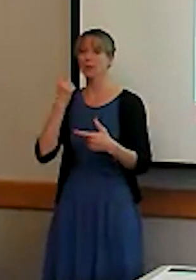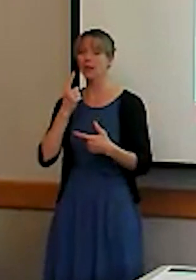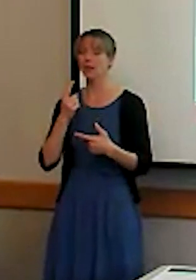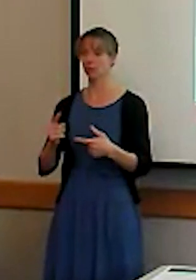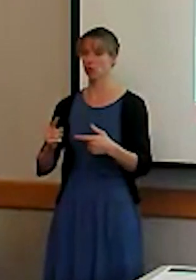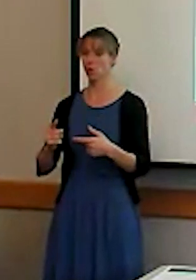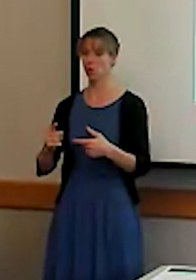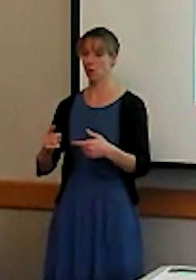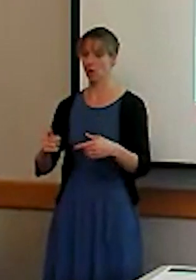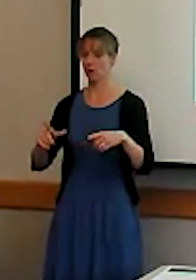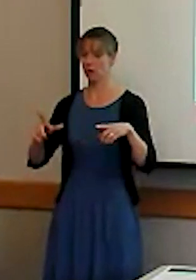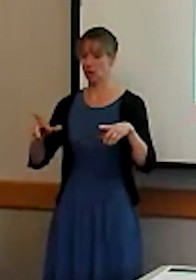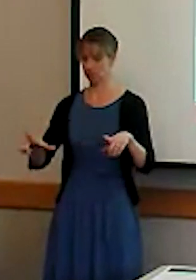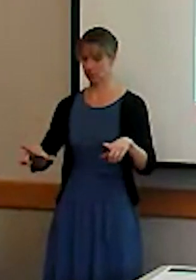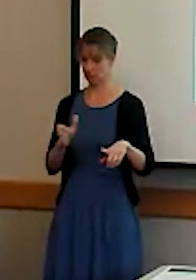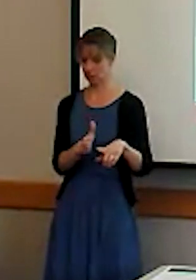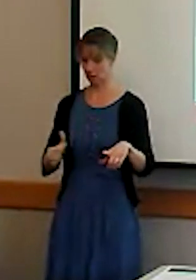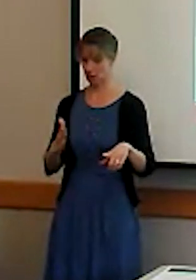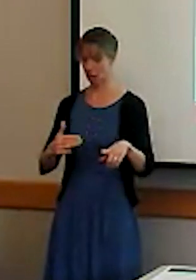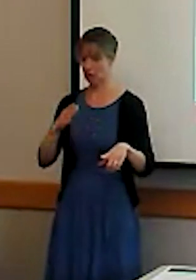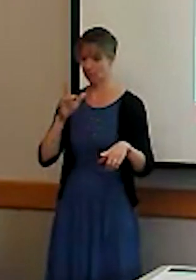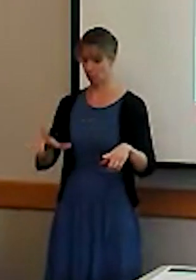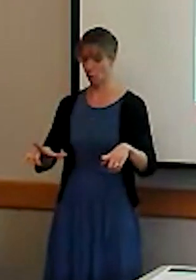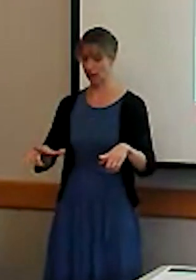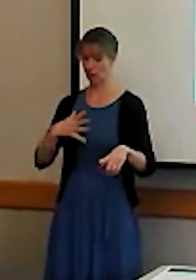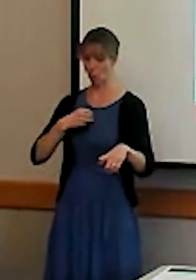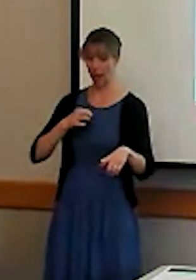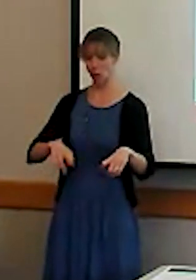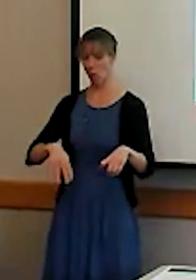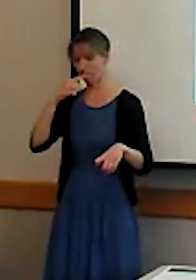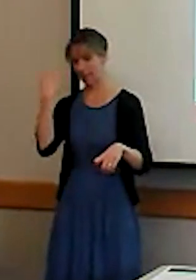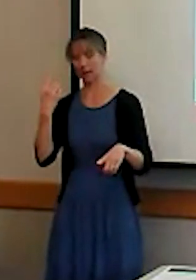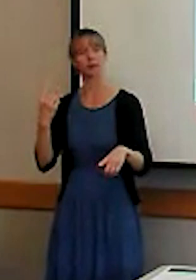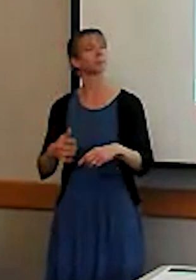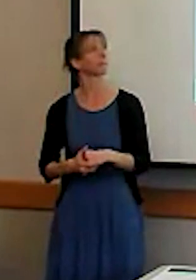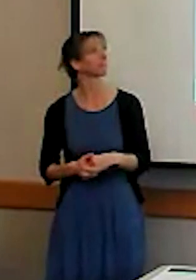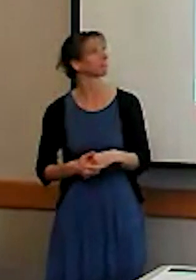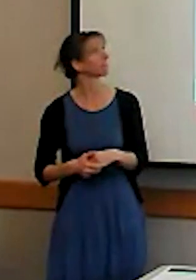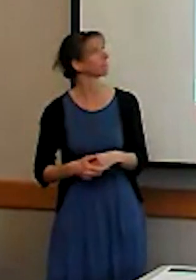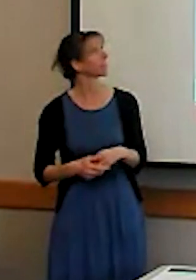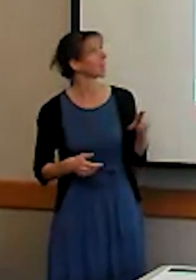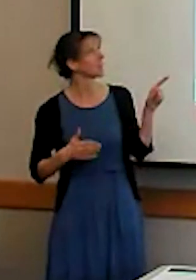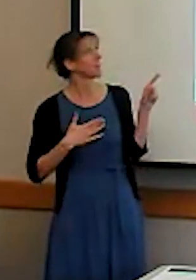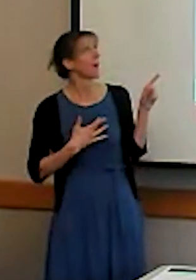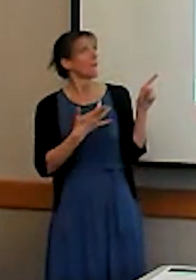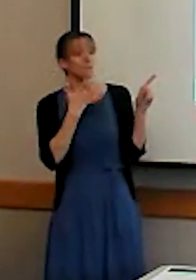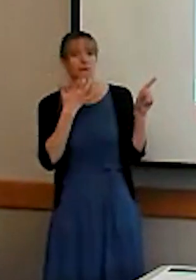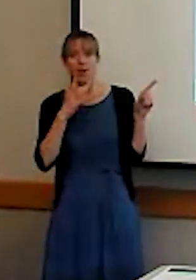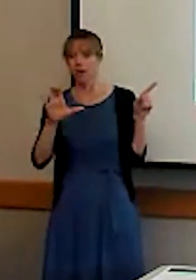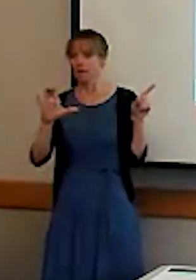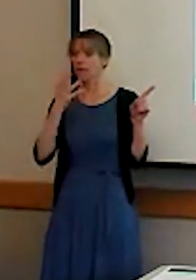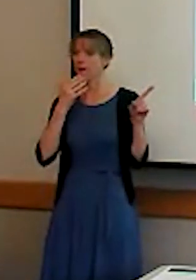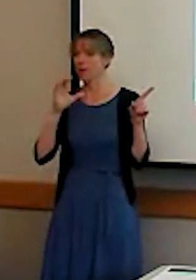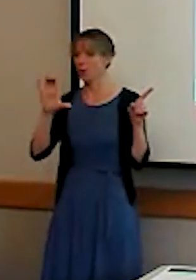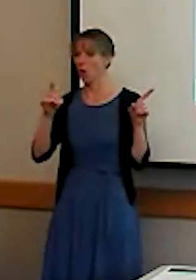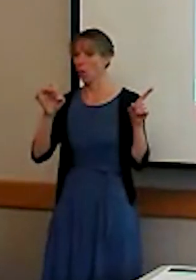your cutting board, a black or a white cutting board, depending on the food that you have on it. This is my favorite. This is called the